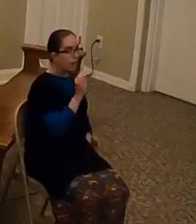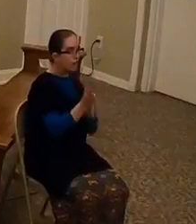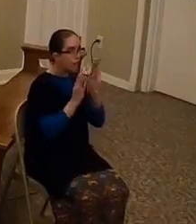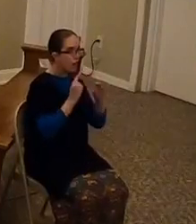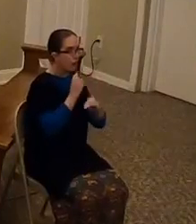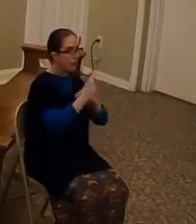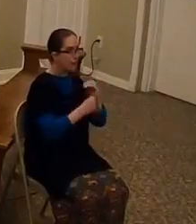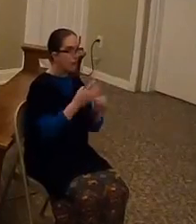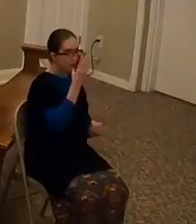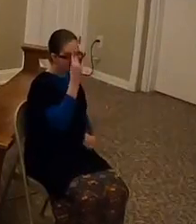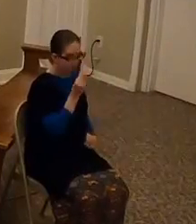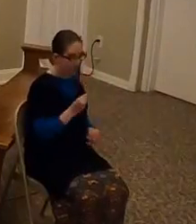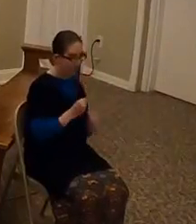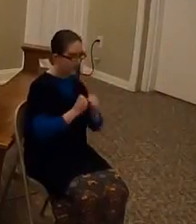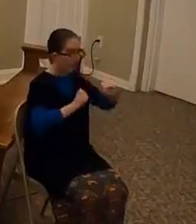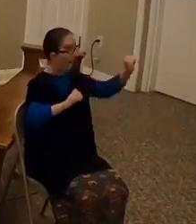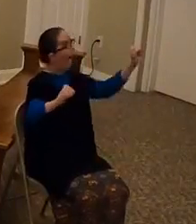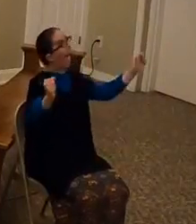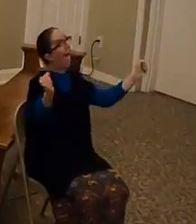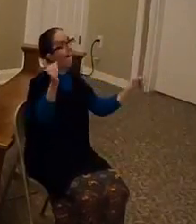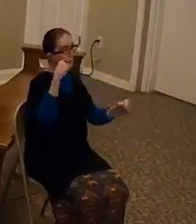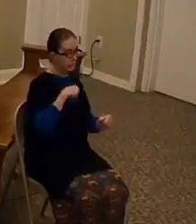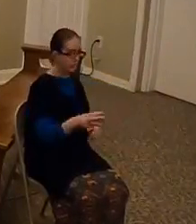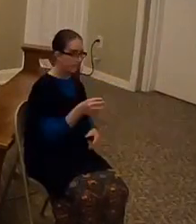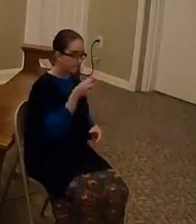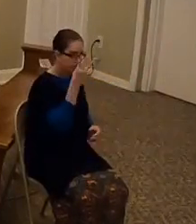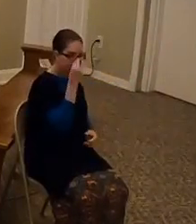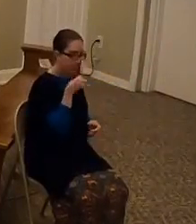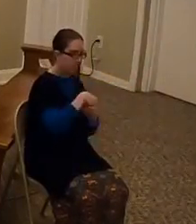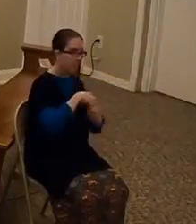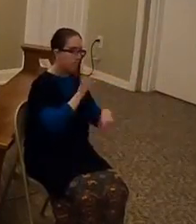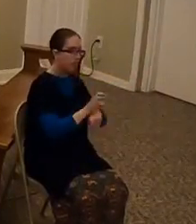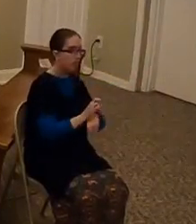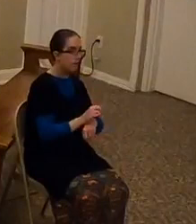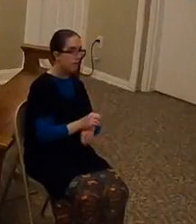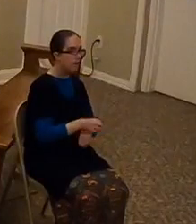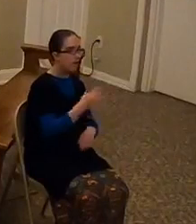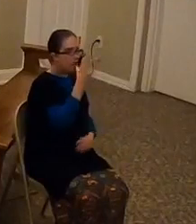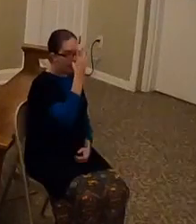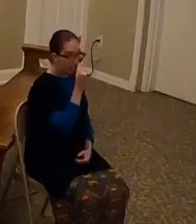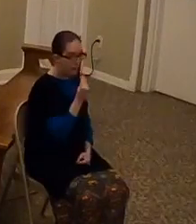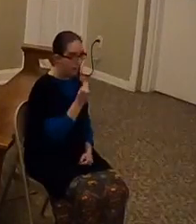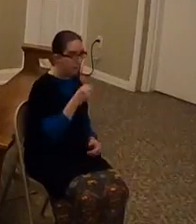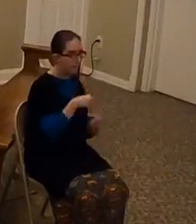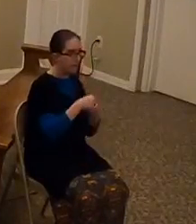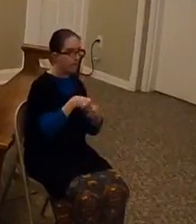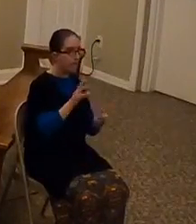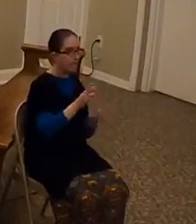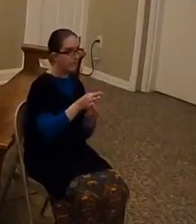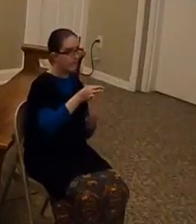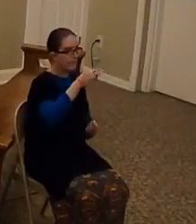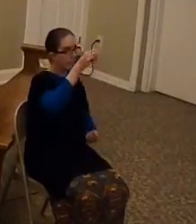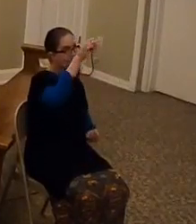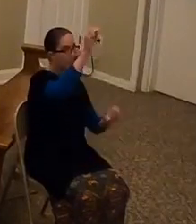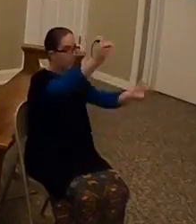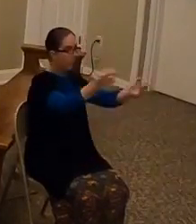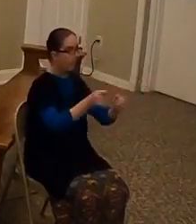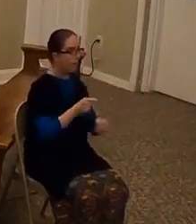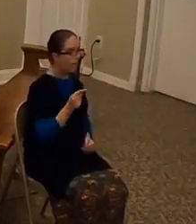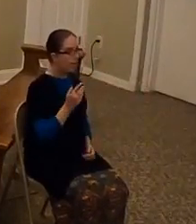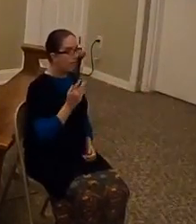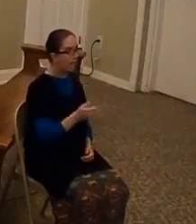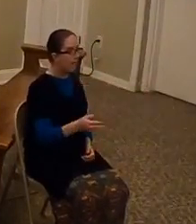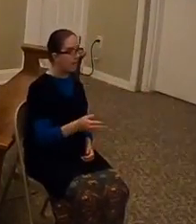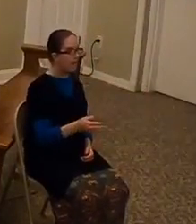about sleepy as in yawning and going to sleep during the service. I'm talking about folks that are sleepy in the spirit. Amen.